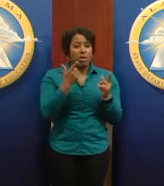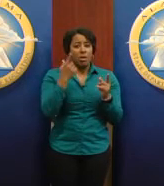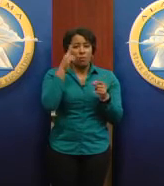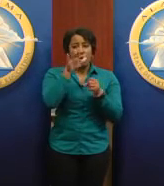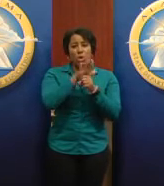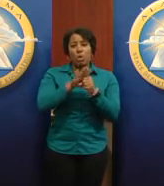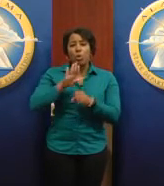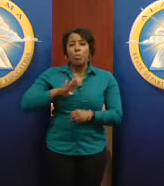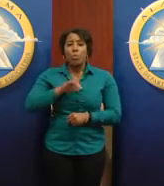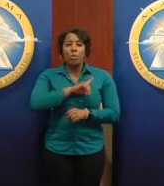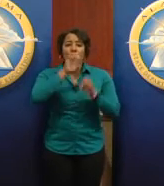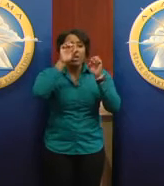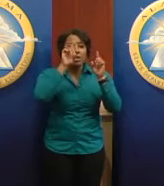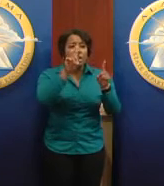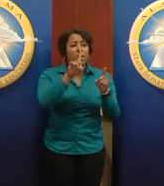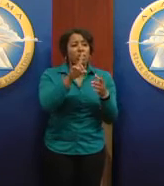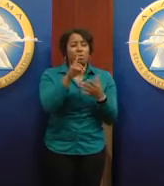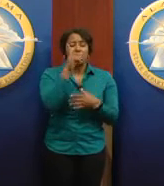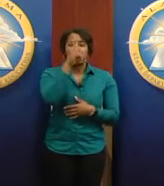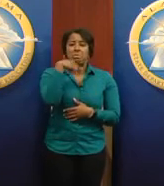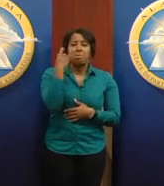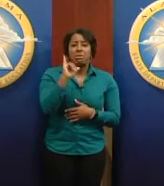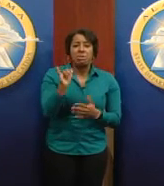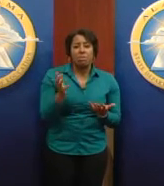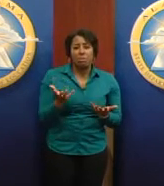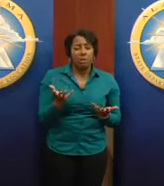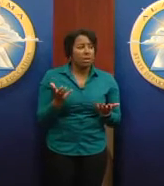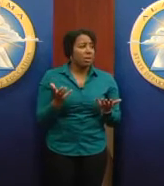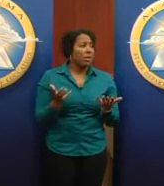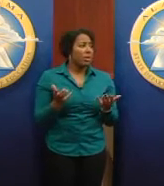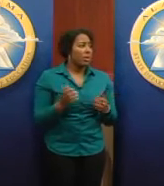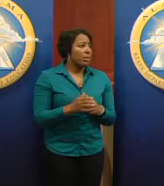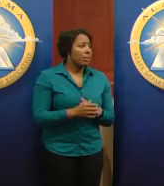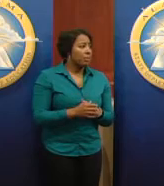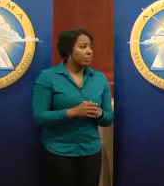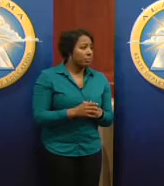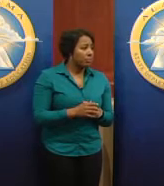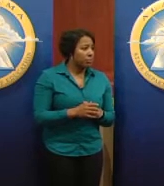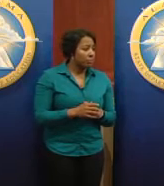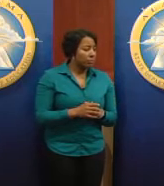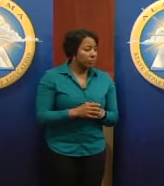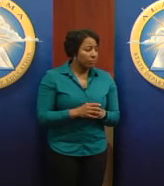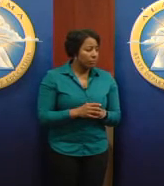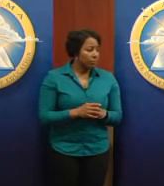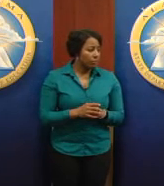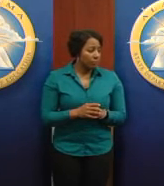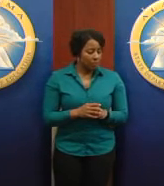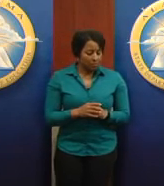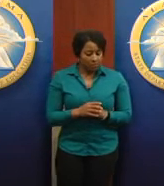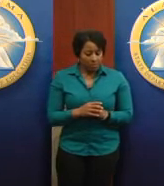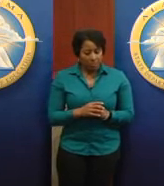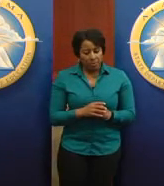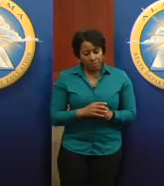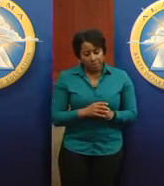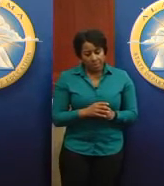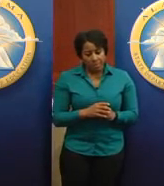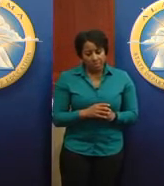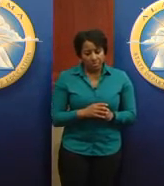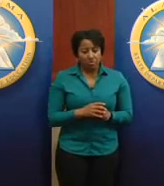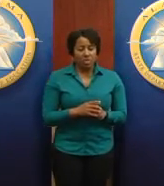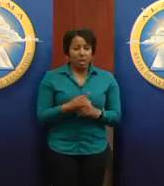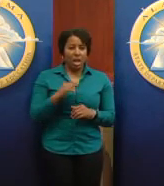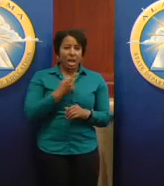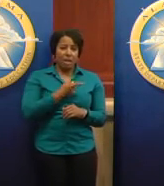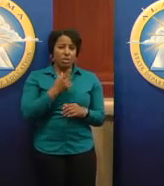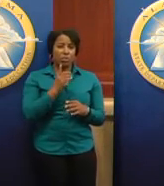our state? What does their road ahead look like following the unveiling of this roadmap? So as we roll the roadmap